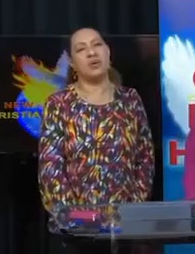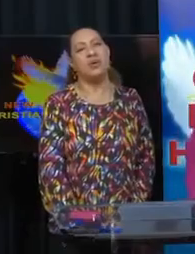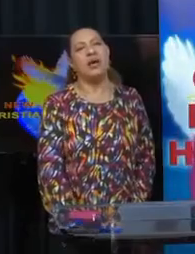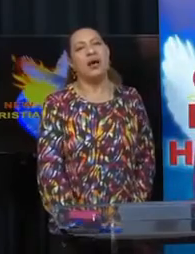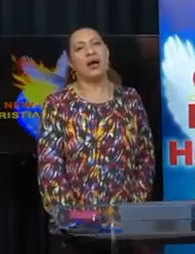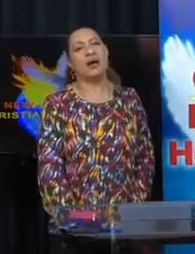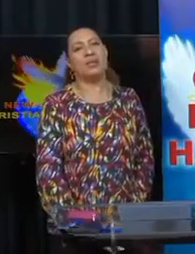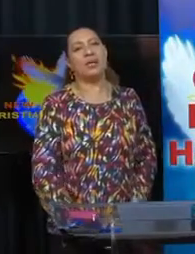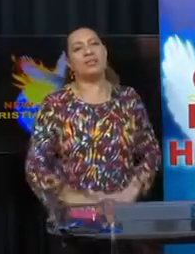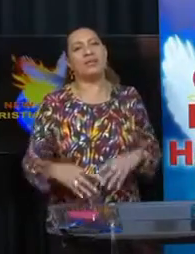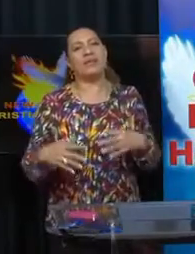Because